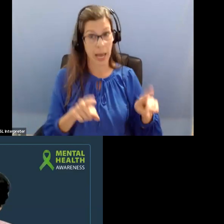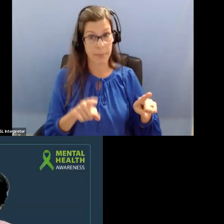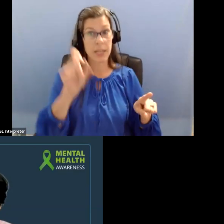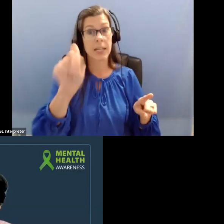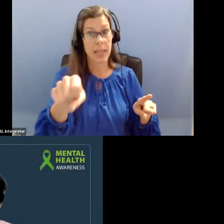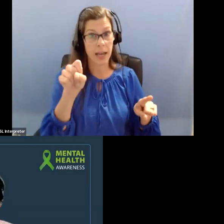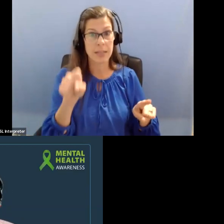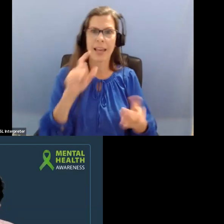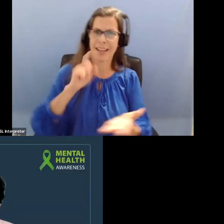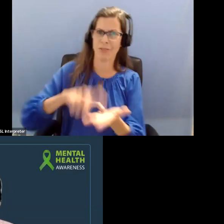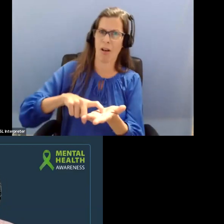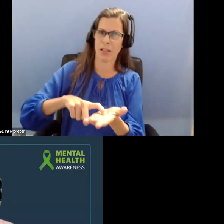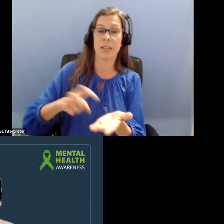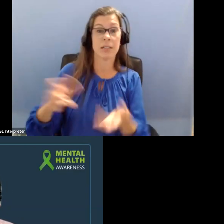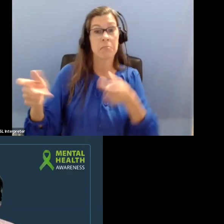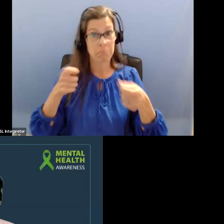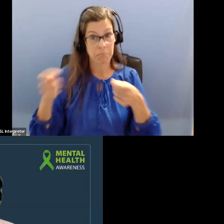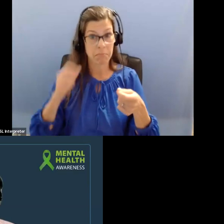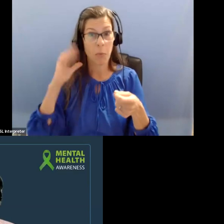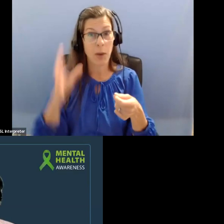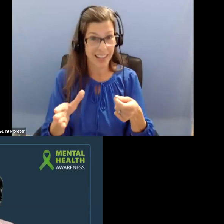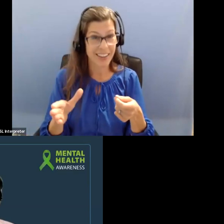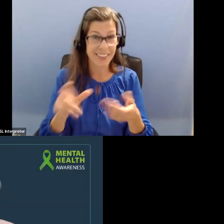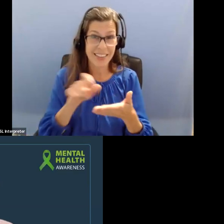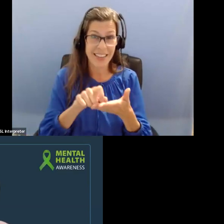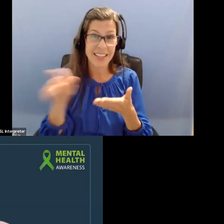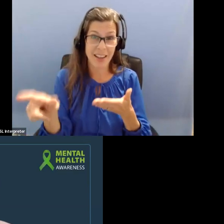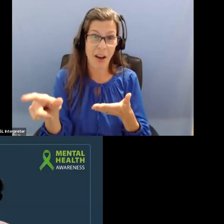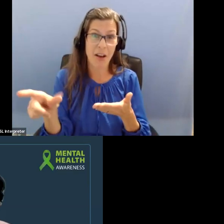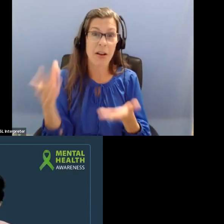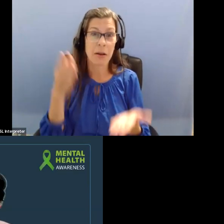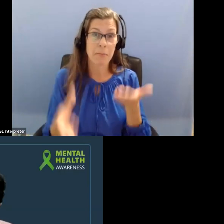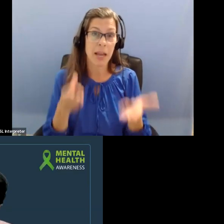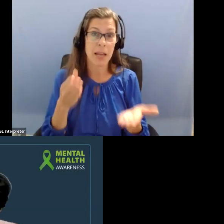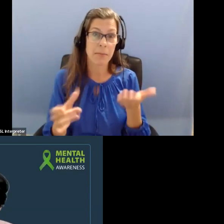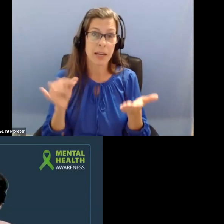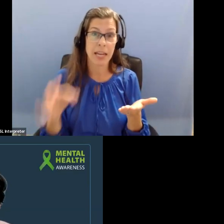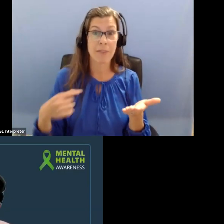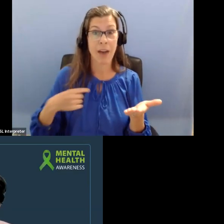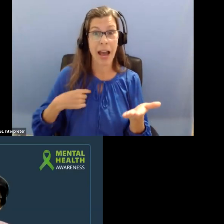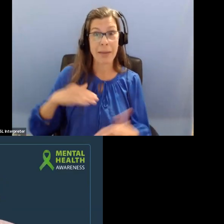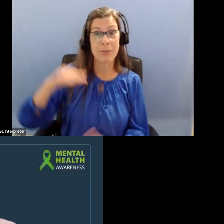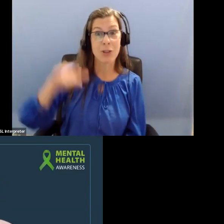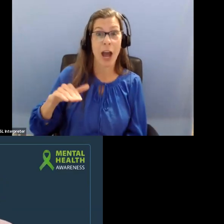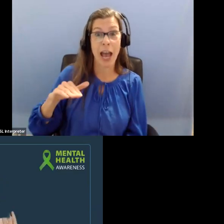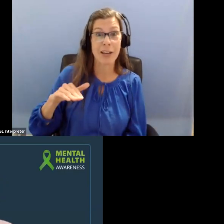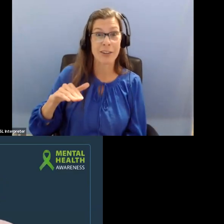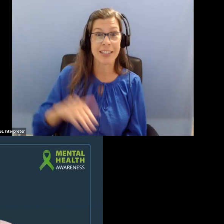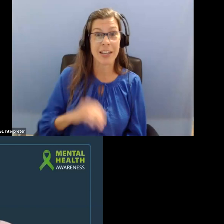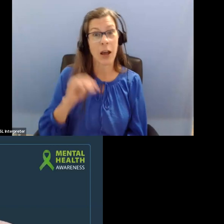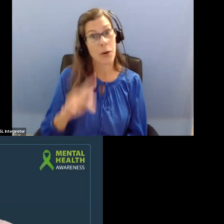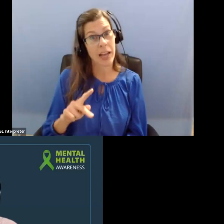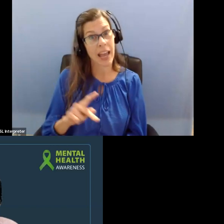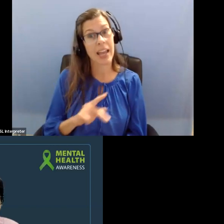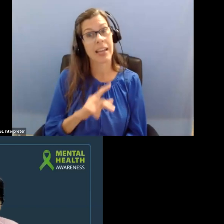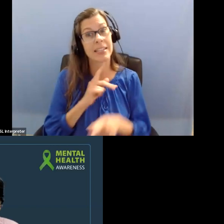we're going to deal with it. And that's it. And that's, maybe let's say I'm playing the role of the child in this process. I'm like, okay, it's being taken